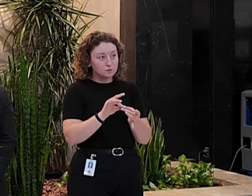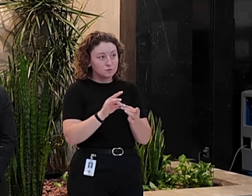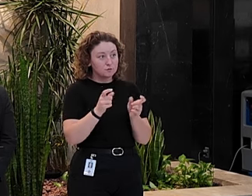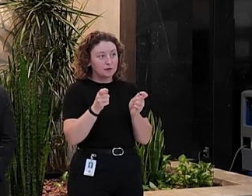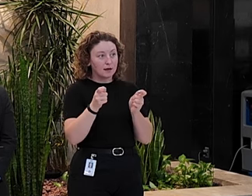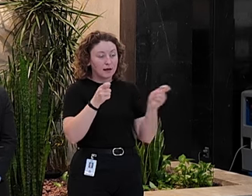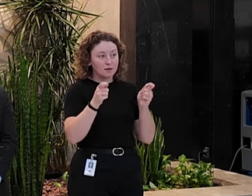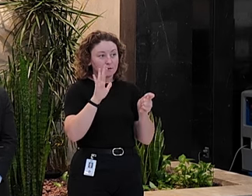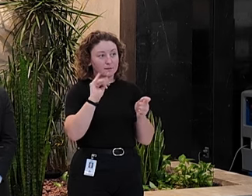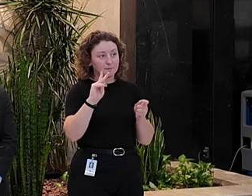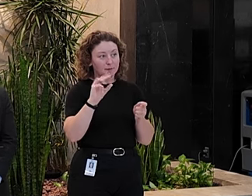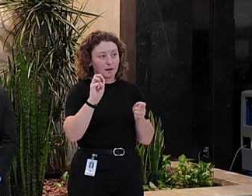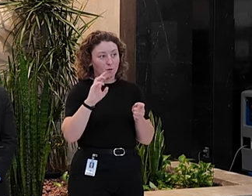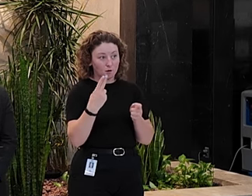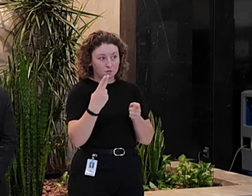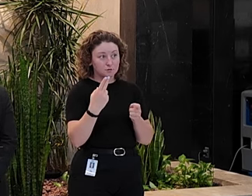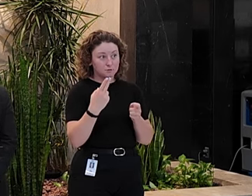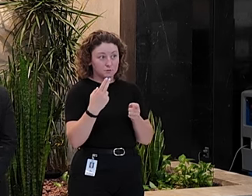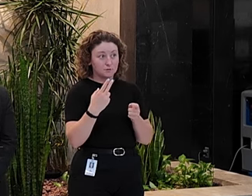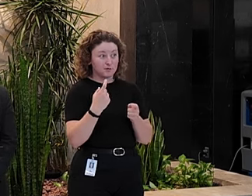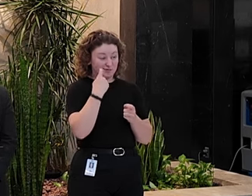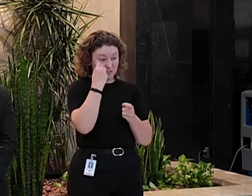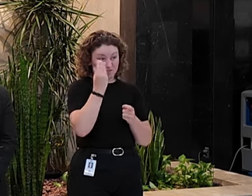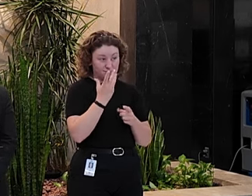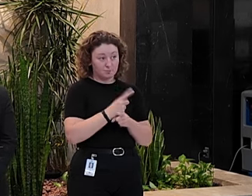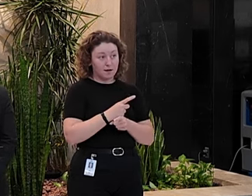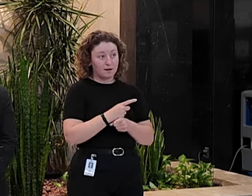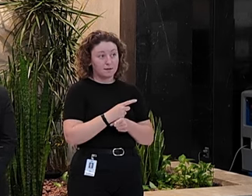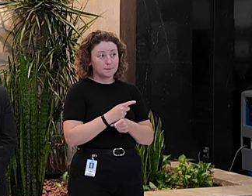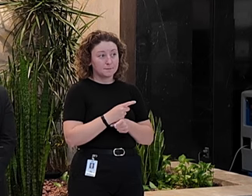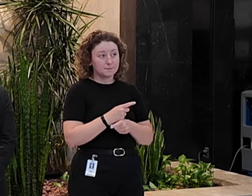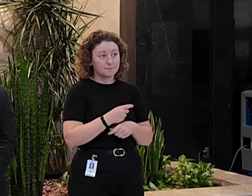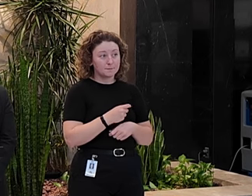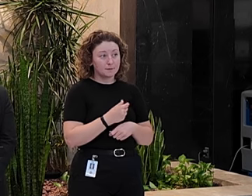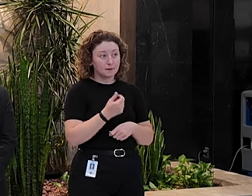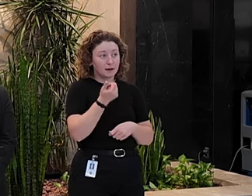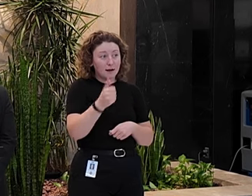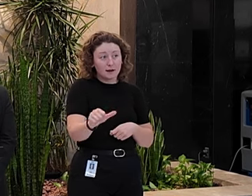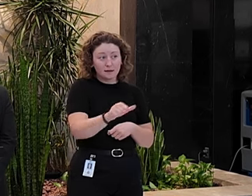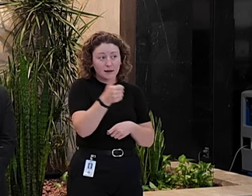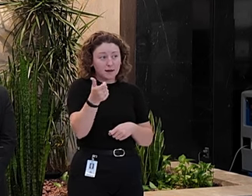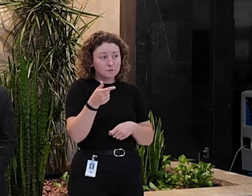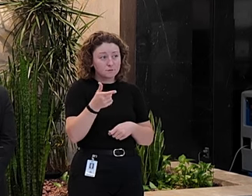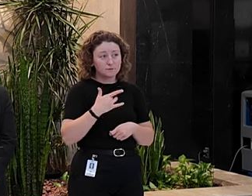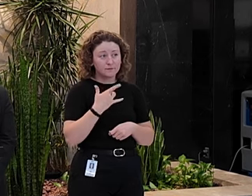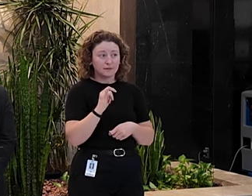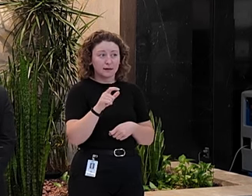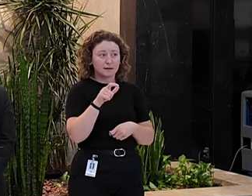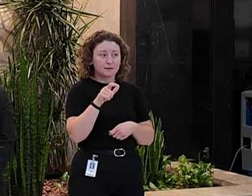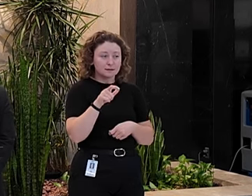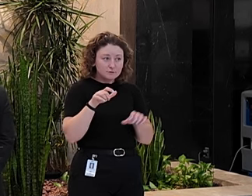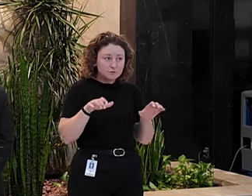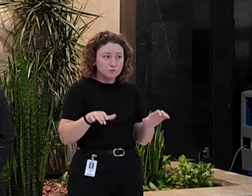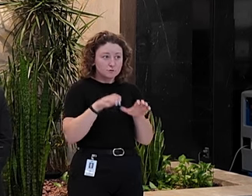handle the backwash of the filters and not. You just listed those. Is there anything else that you feel needs to be